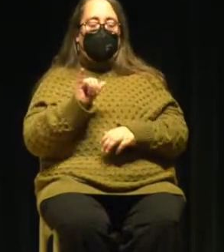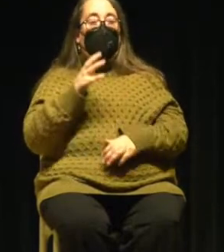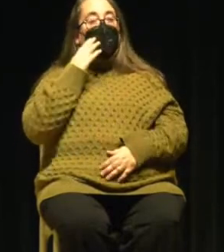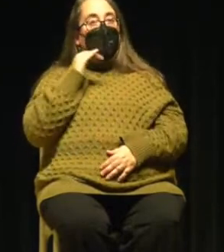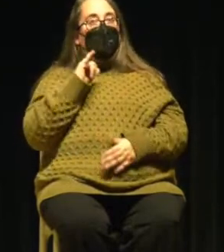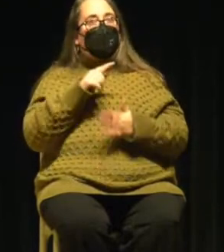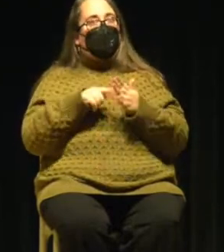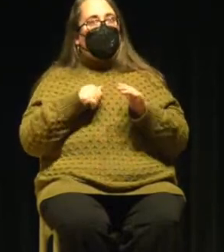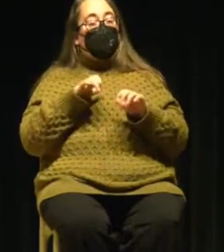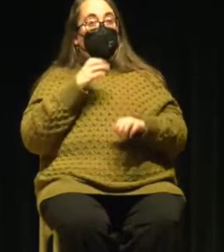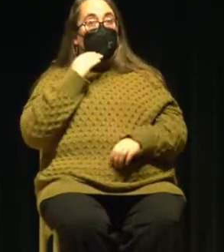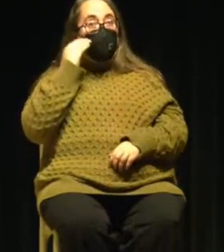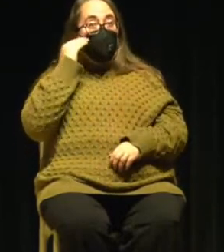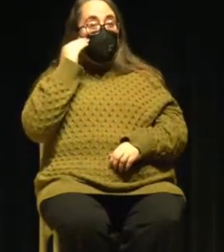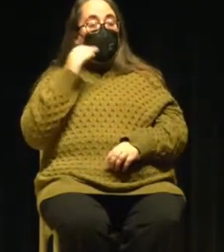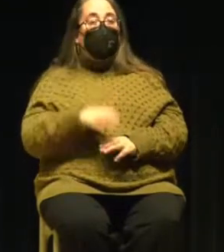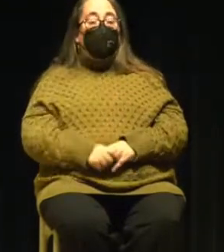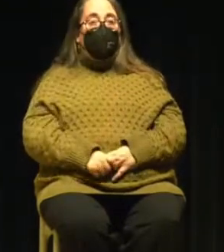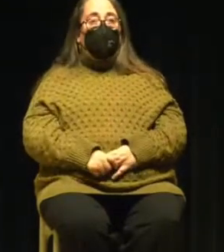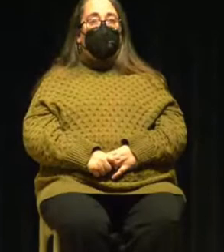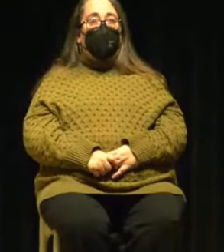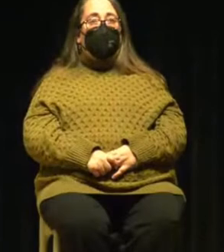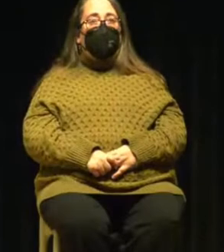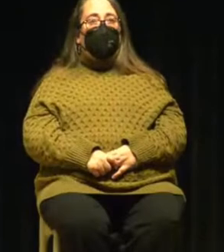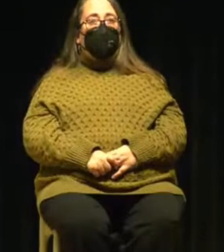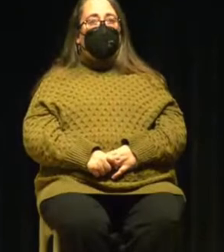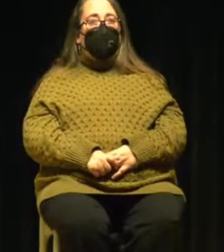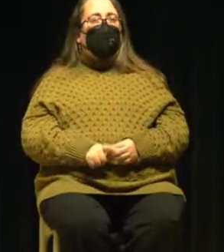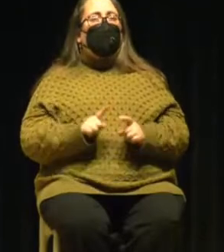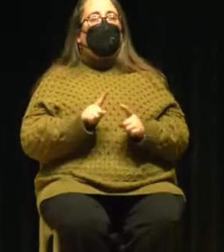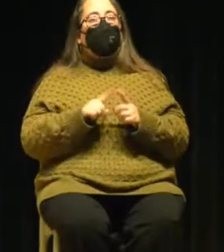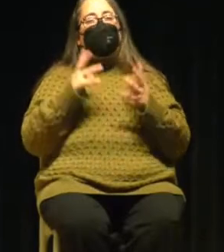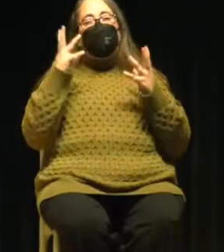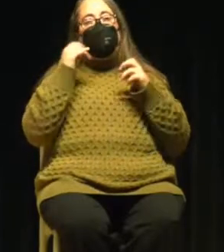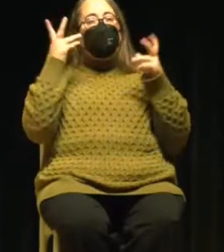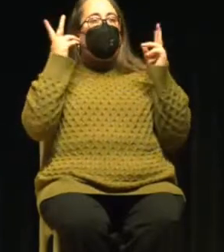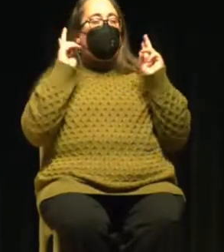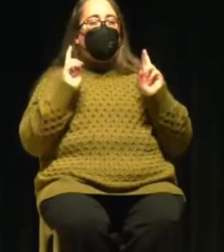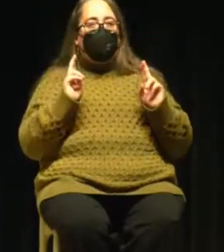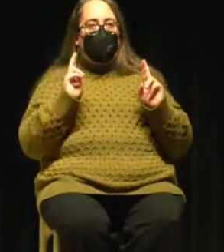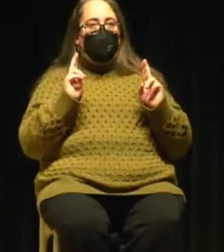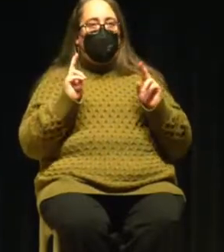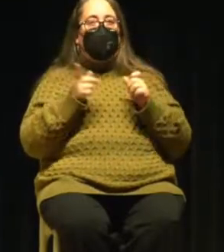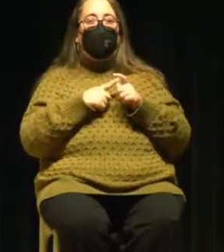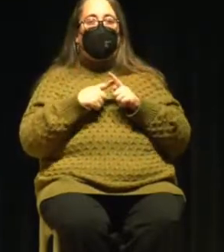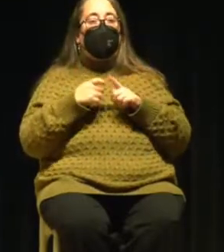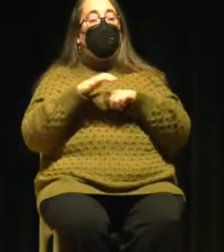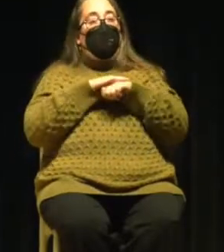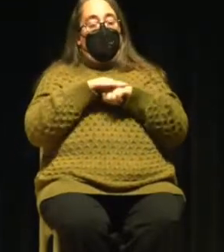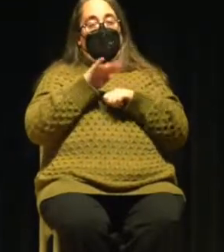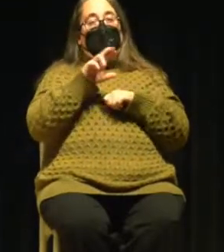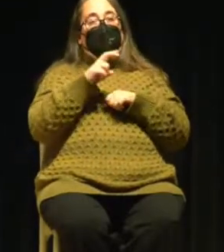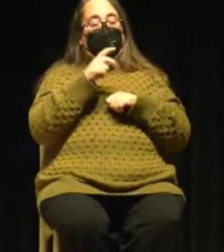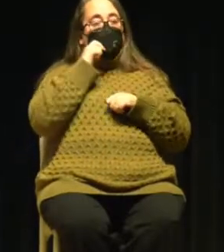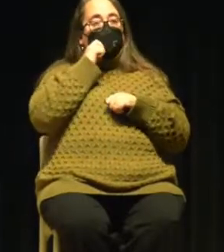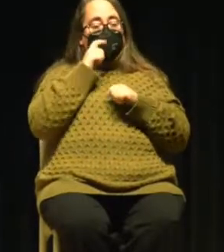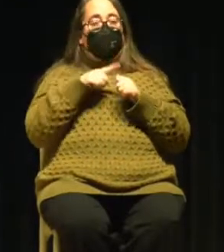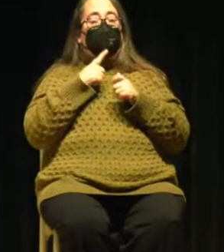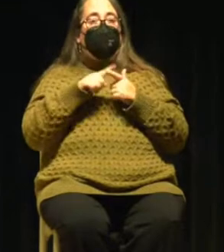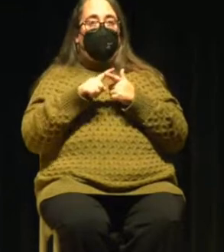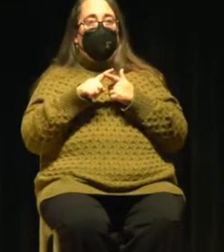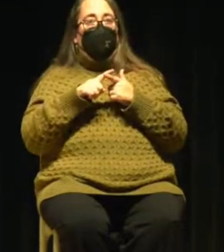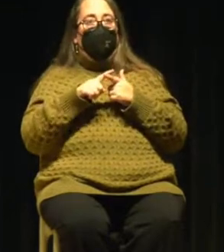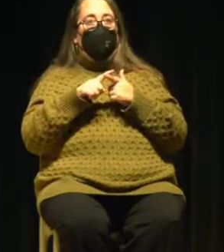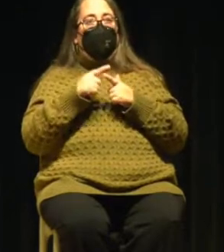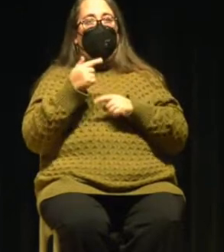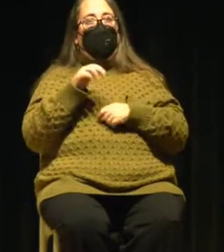actually what they do back home. That's what they do back home. When you go to beauty parlor, they first bleach your skin and then they put on like